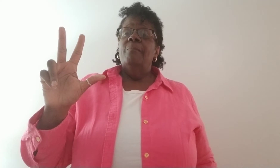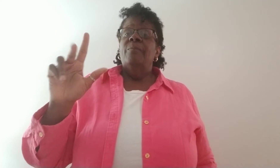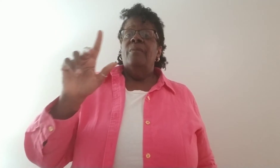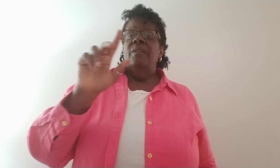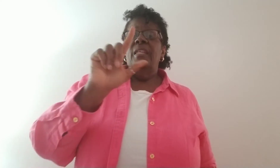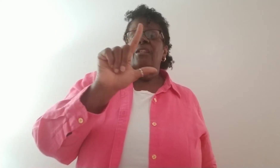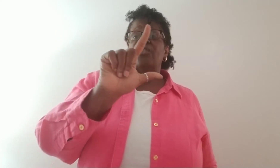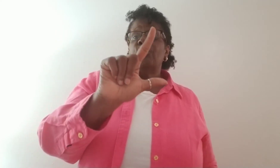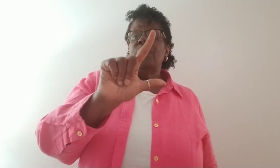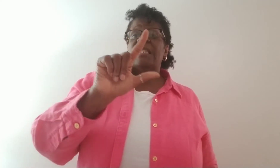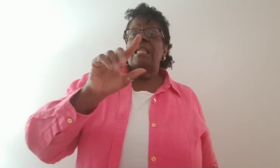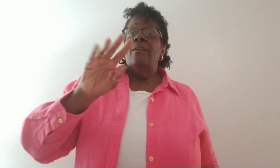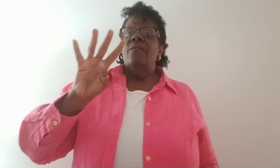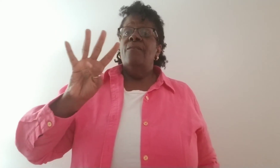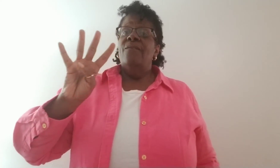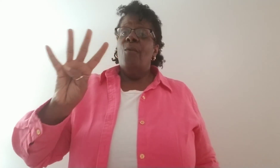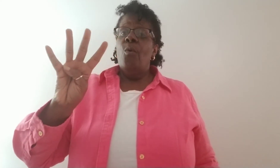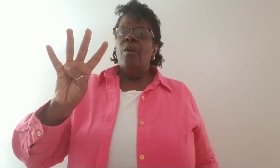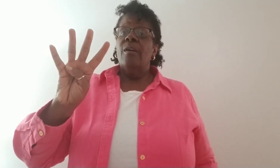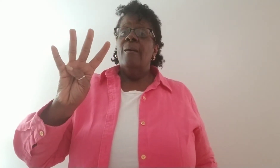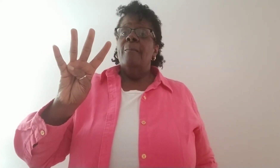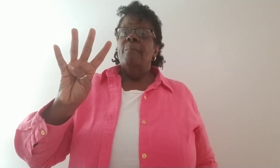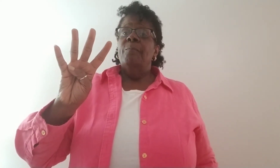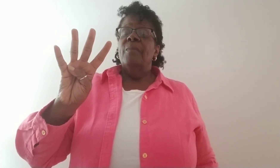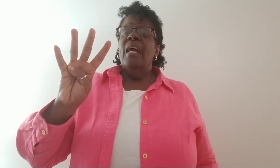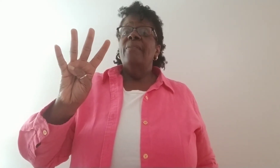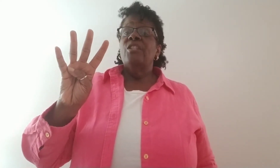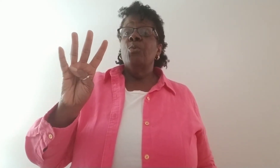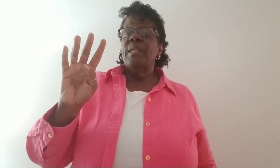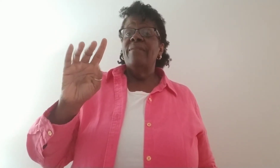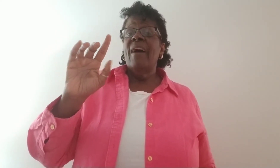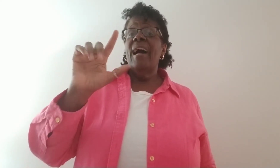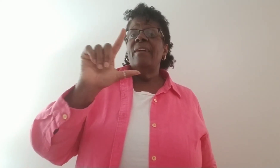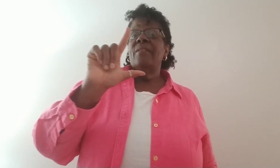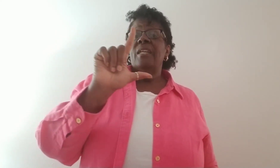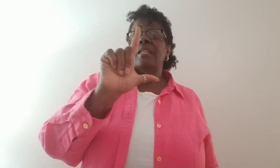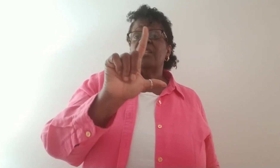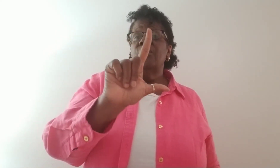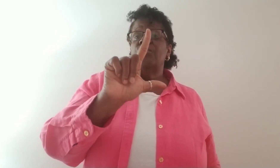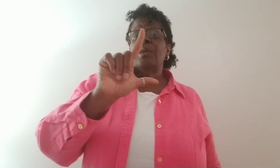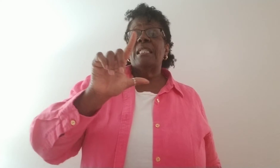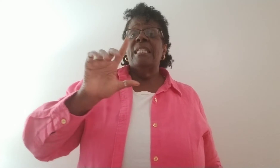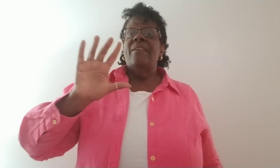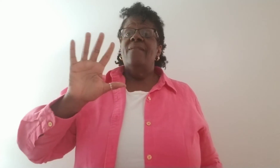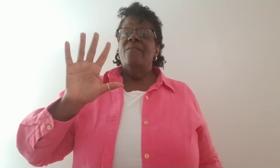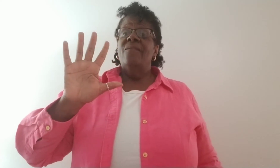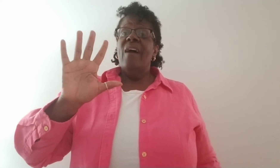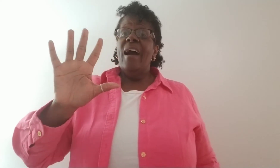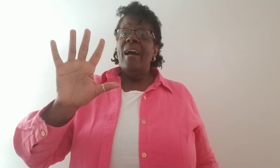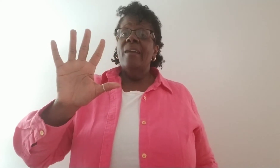23, then there's 24, and then 25 is 25